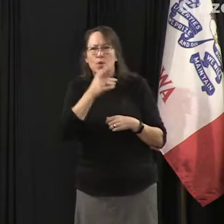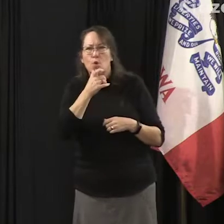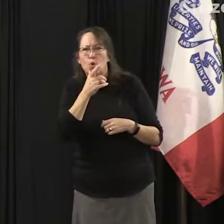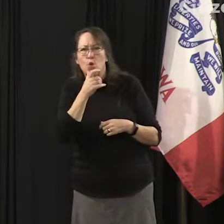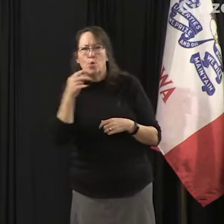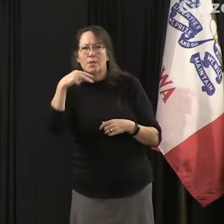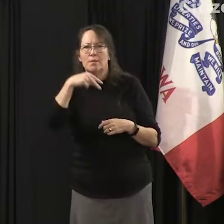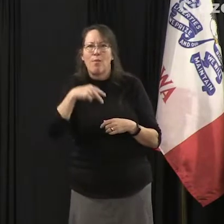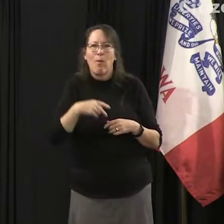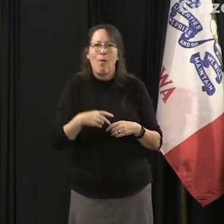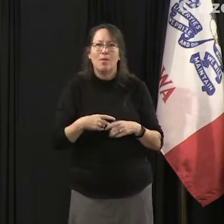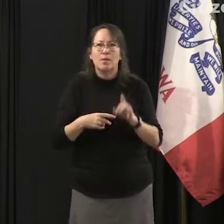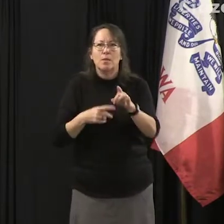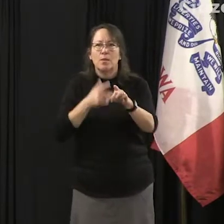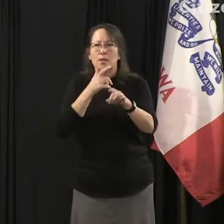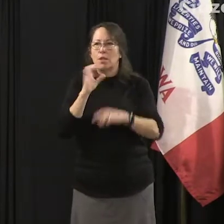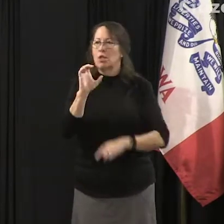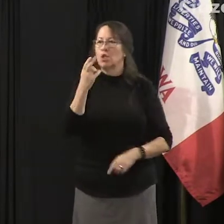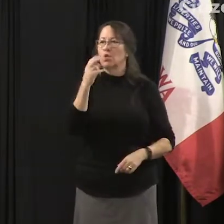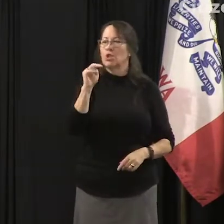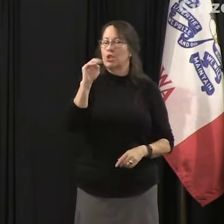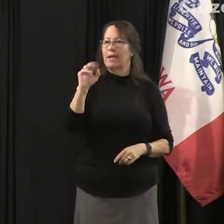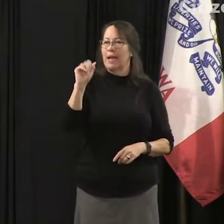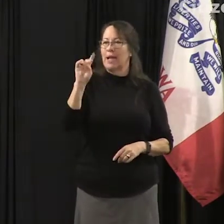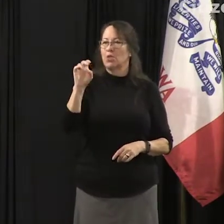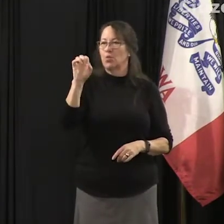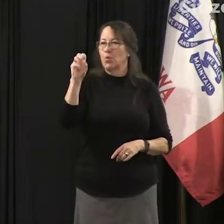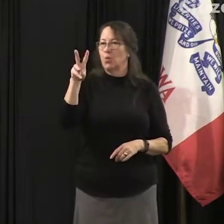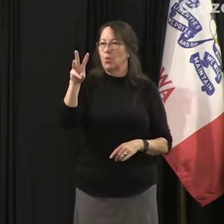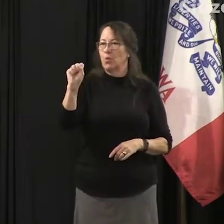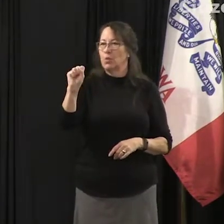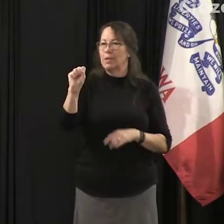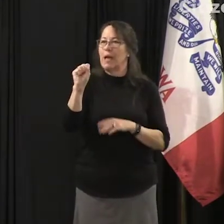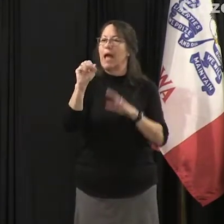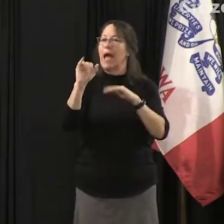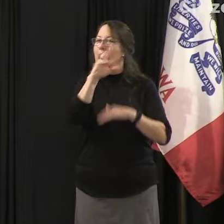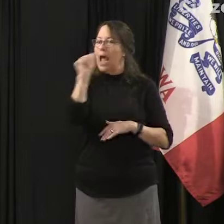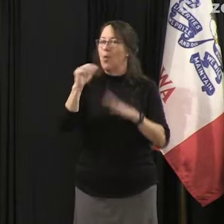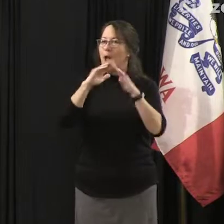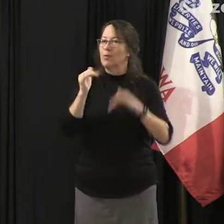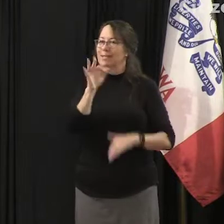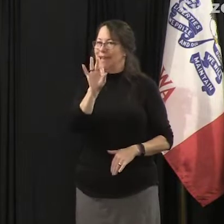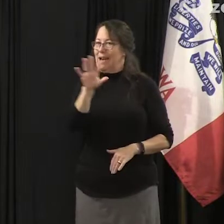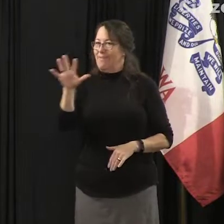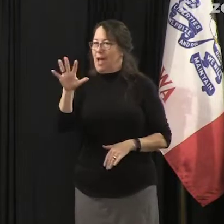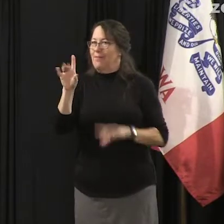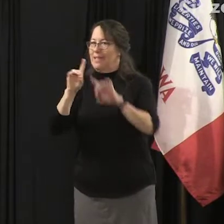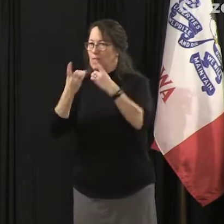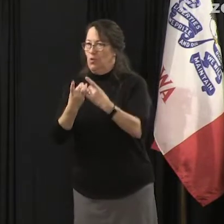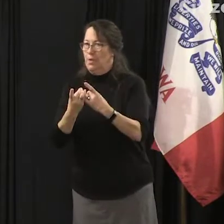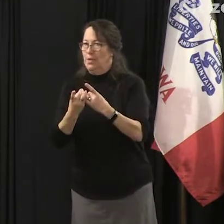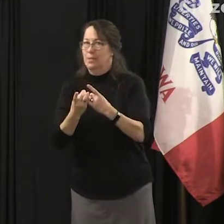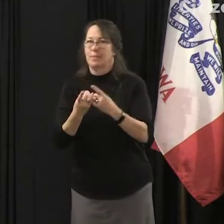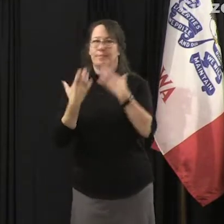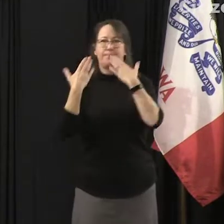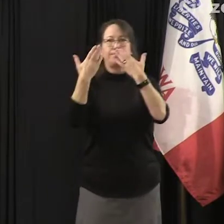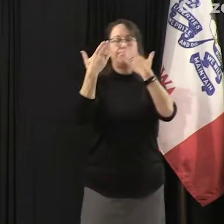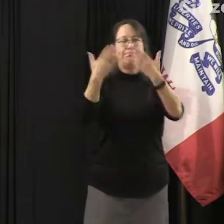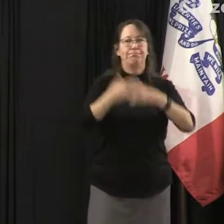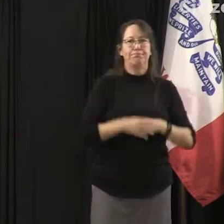Someone else I know is running here. Who? Christian Andrews running for the Iowa House, District 95. District 95. Christian, thanks, Christian.